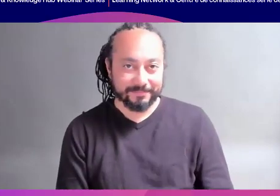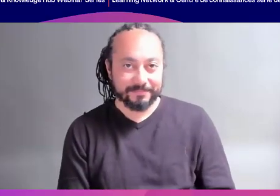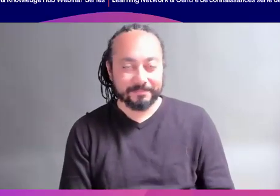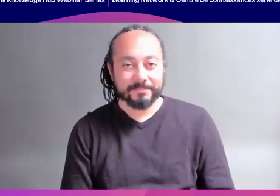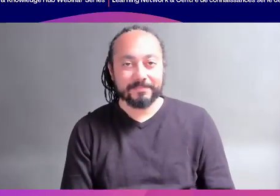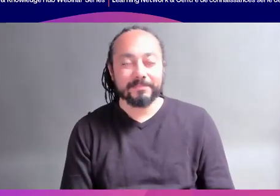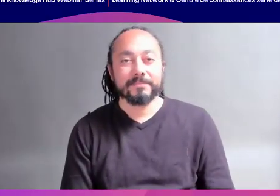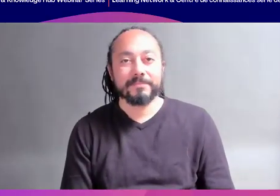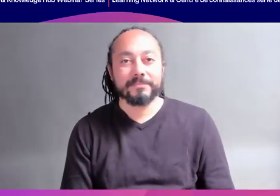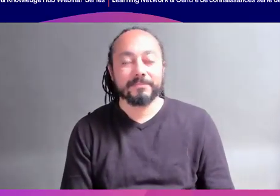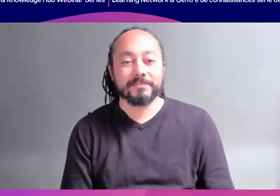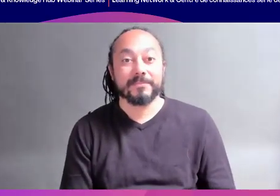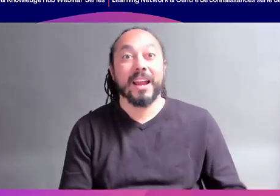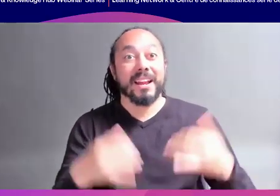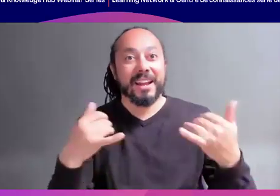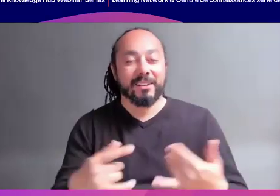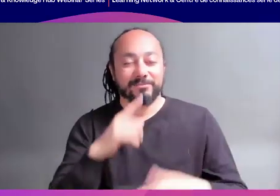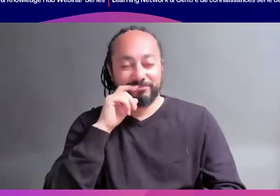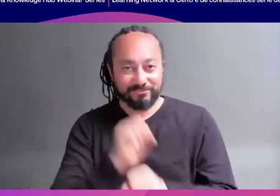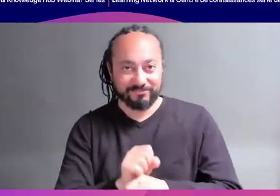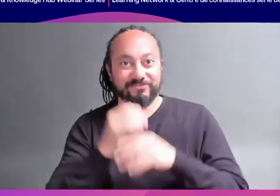So I'm actually going to get officially started now.